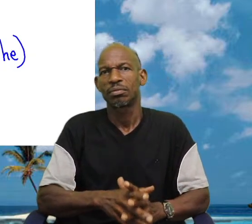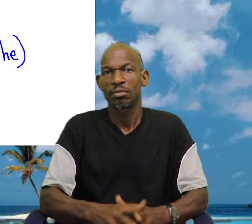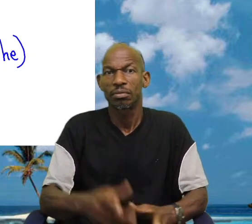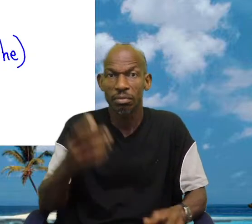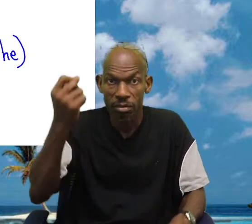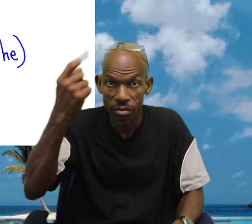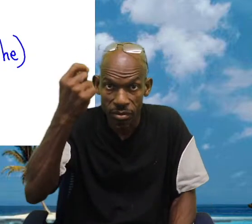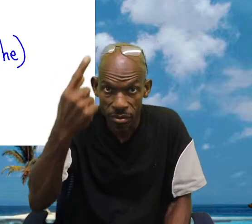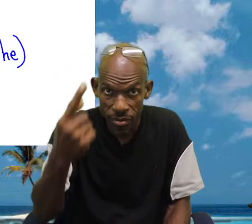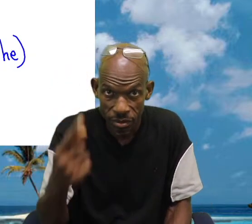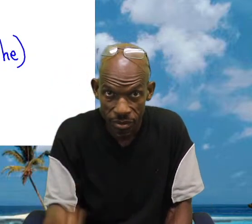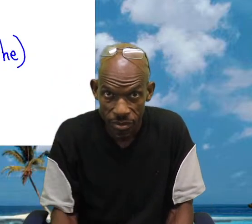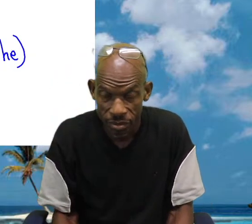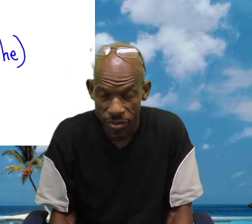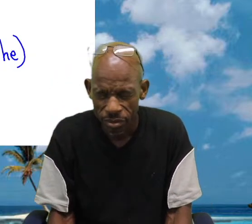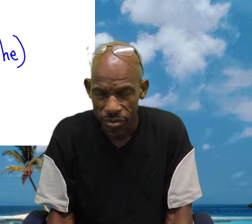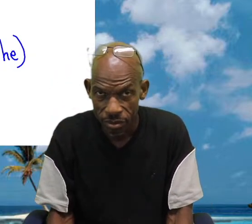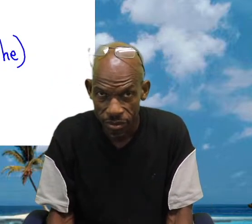understanding?